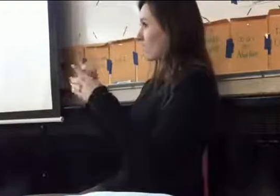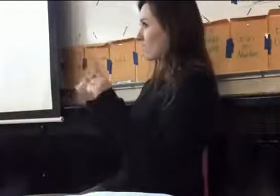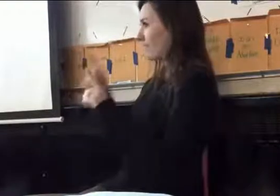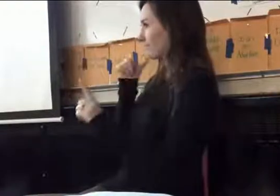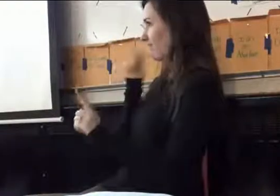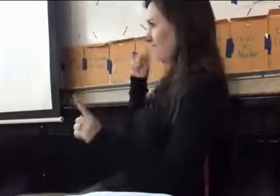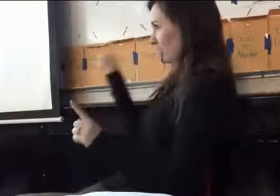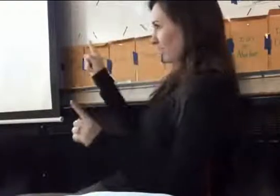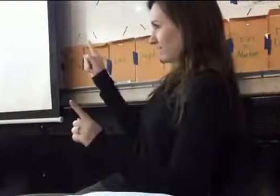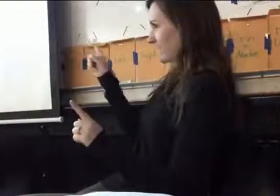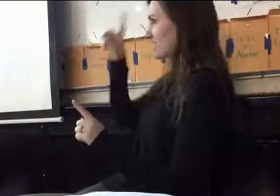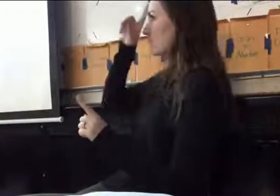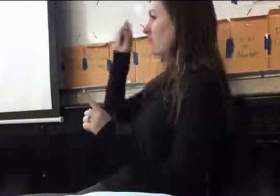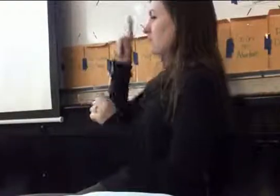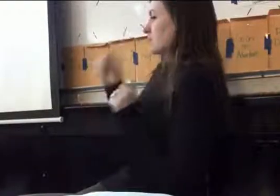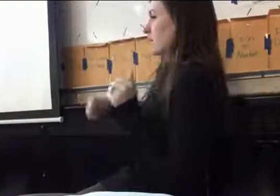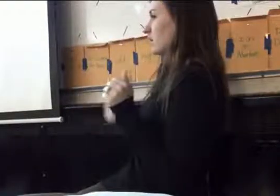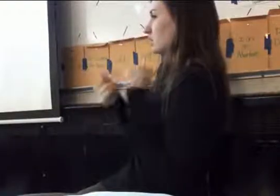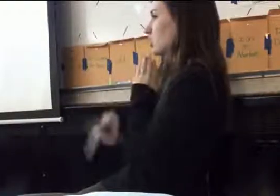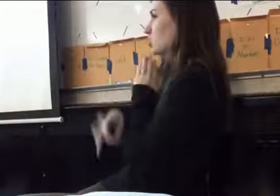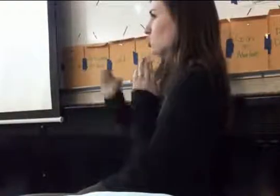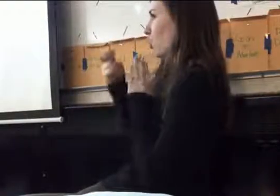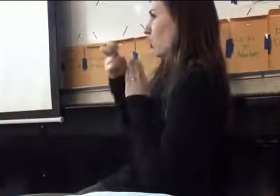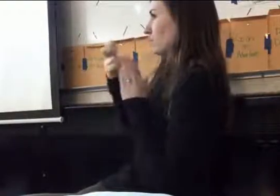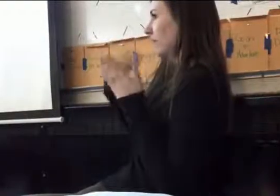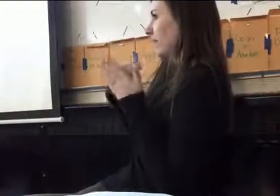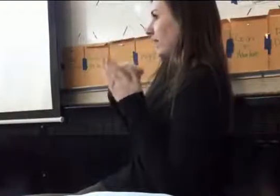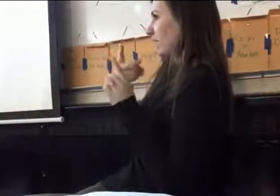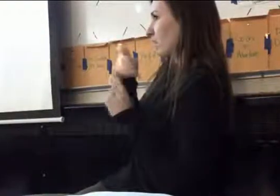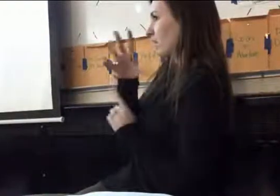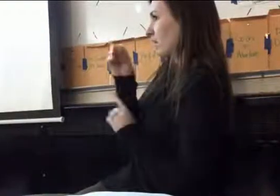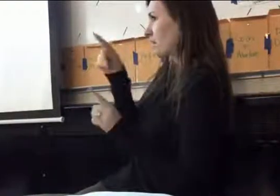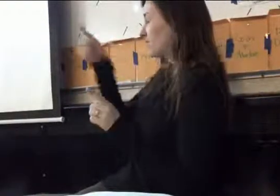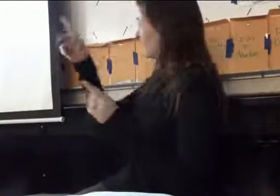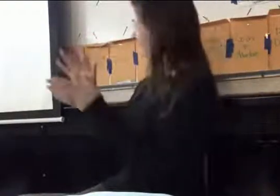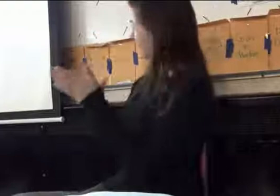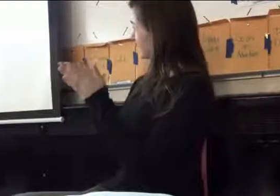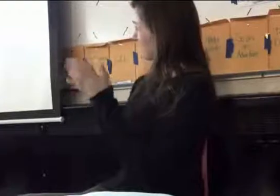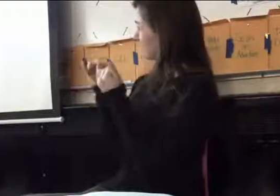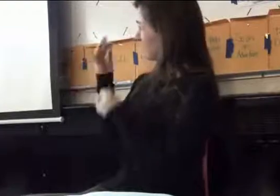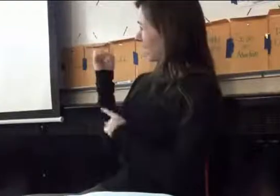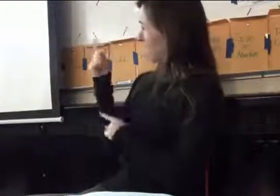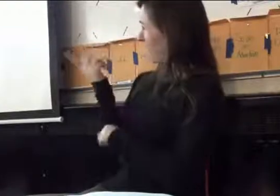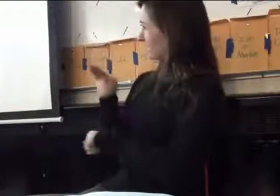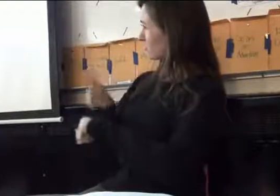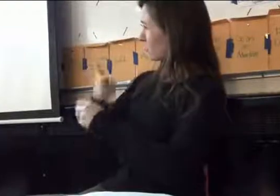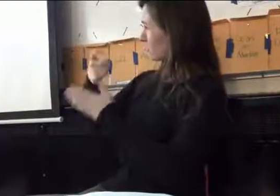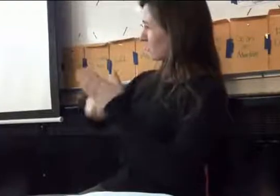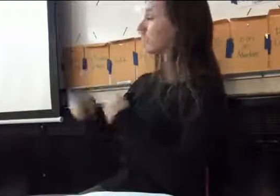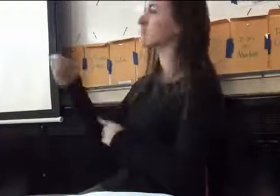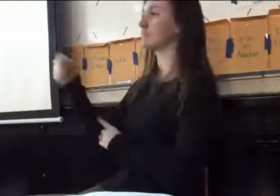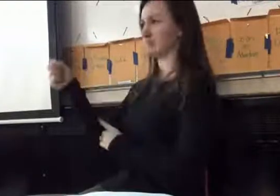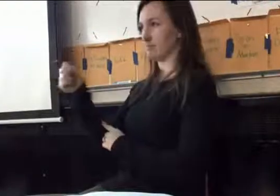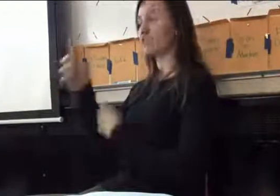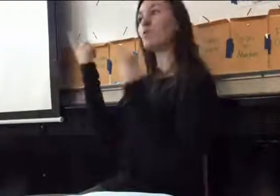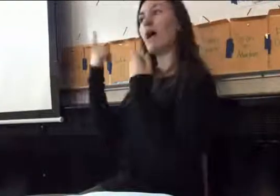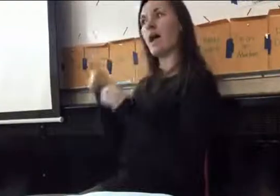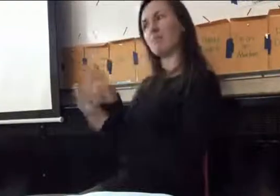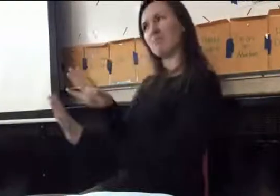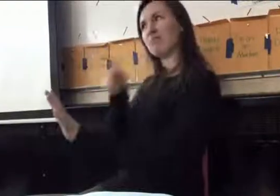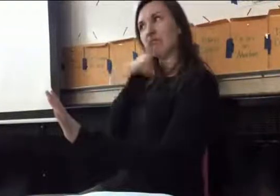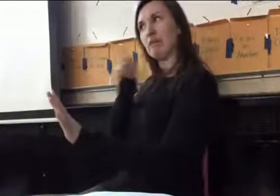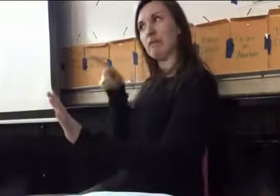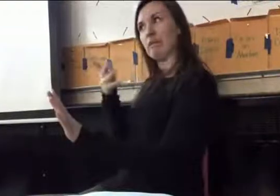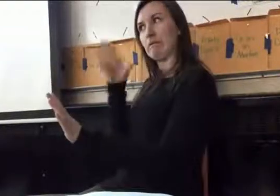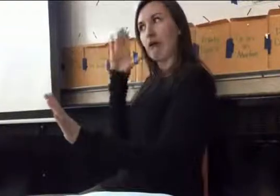give you another example that some of you might be a little bit more close to. Yeah. Did the medicine go back to a normal price? Yeah, so what happened is, so this is where it gets really